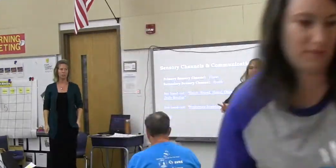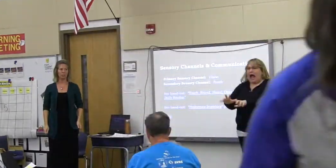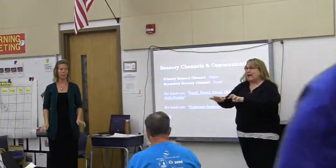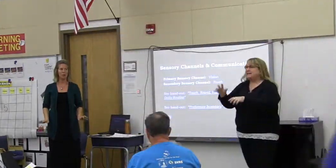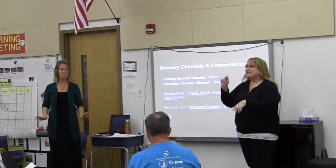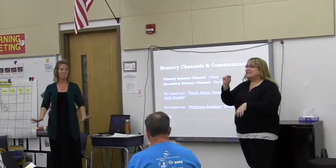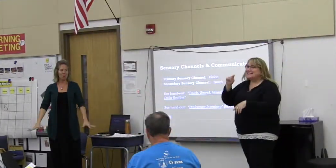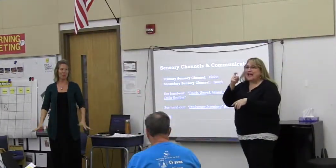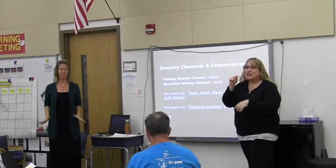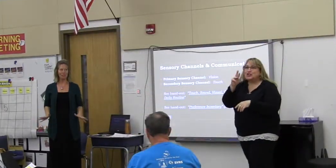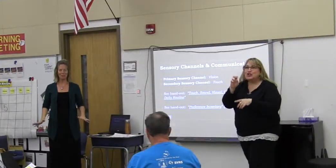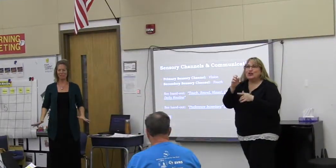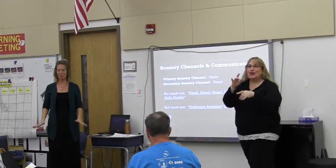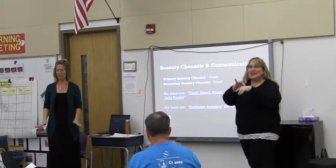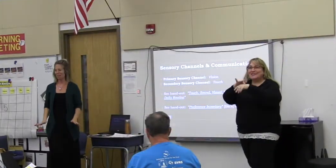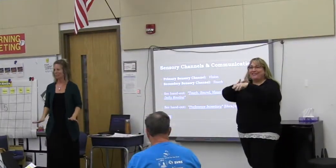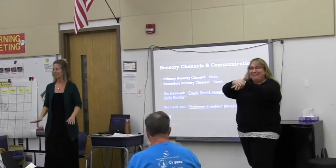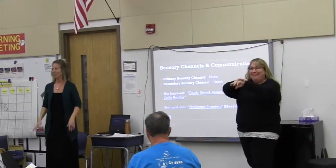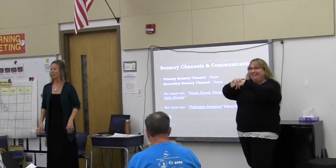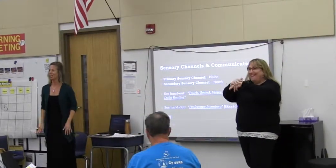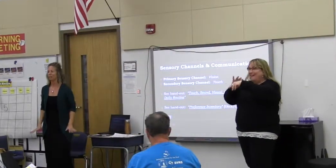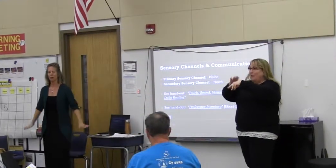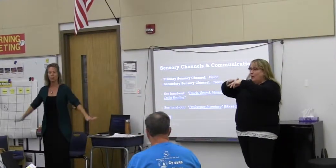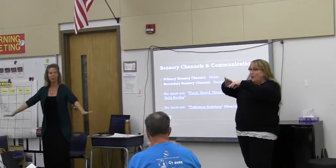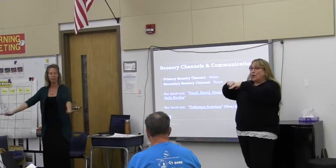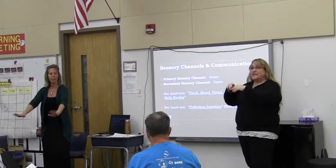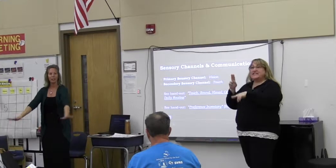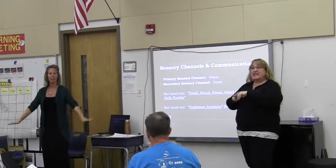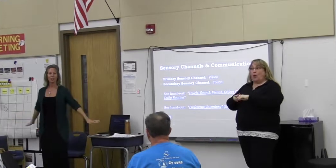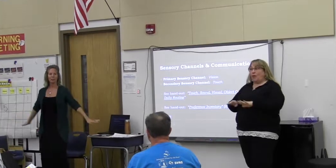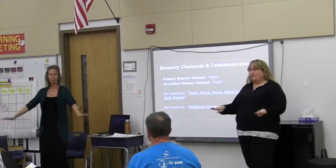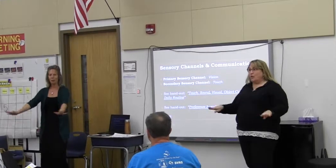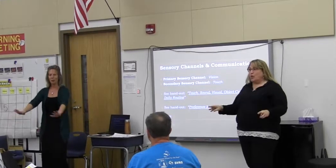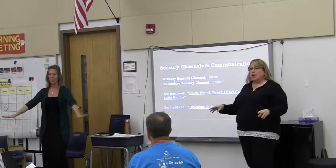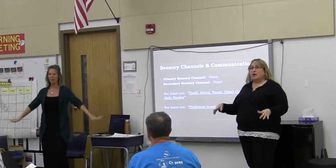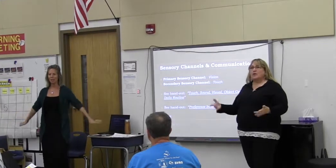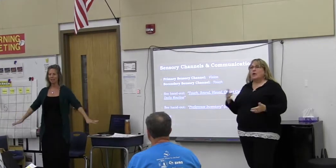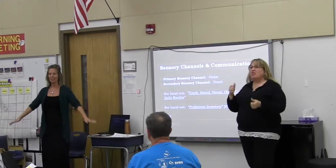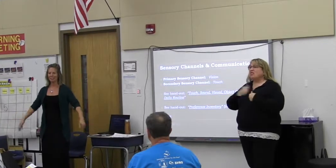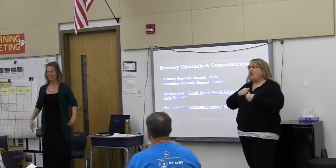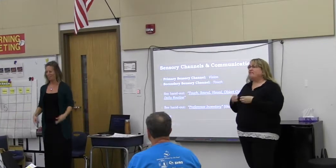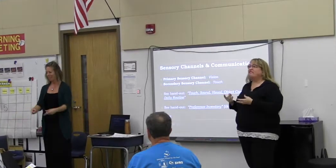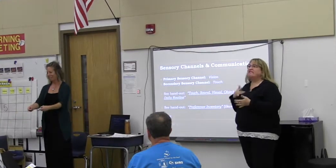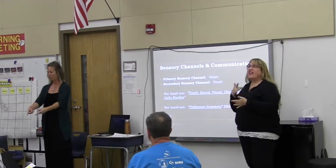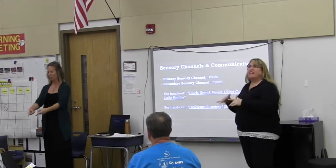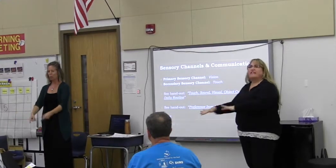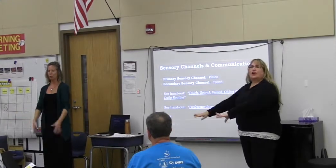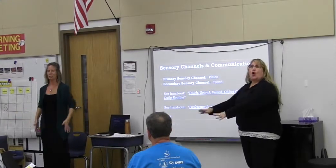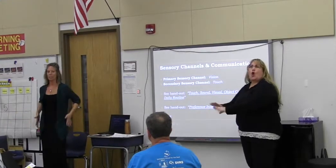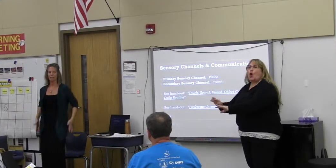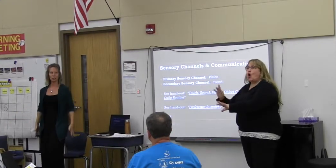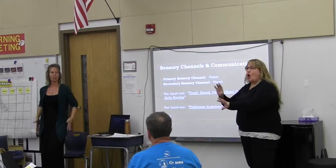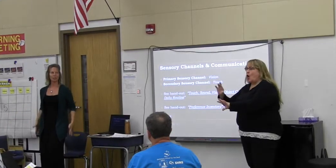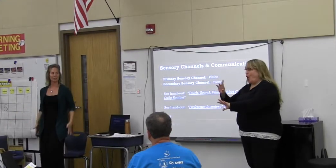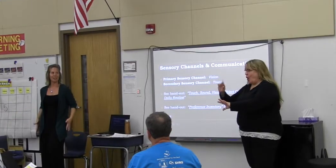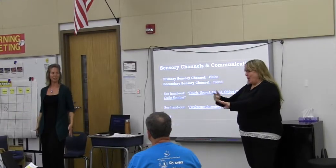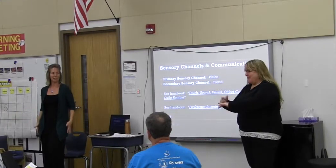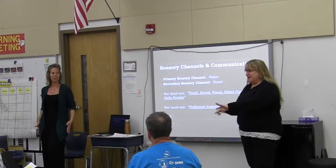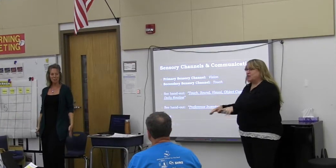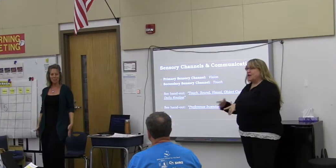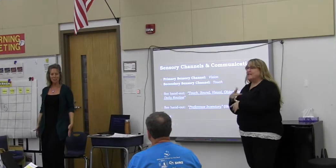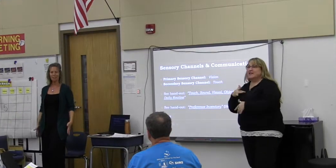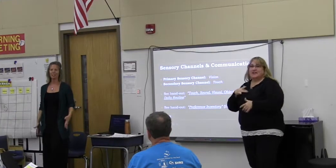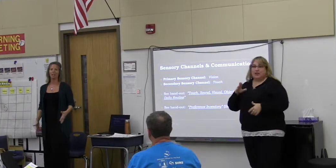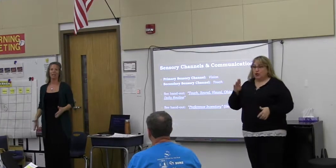is a really big motivator for him. If he's sitting on the floor, he'll explore the carpet. If he's on a cube seat, he'll rub the side